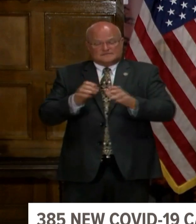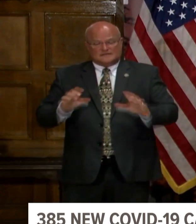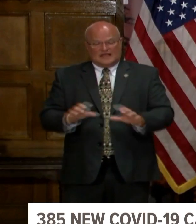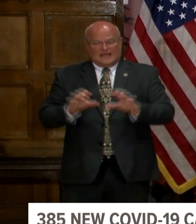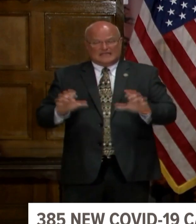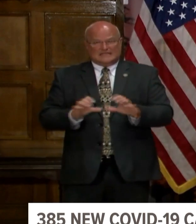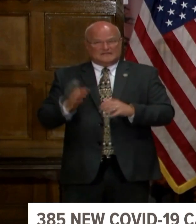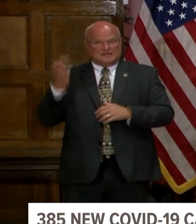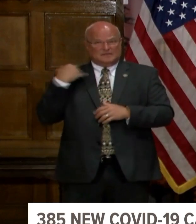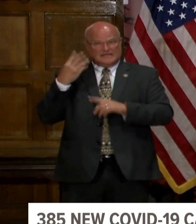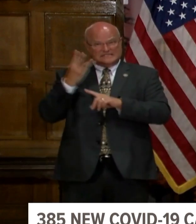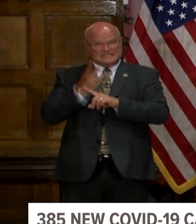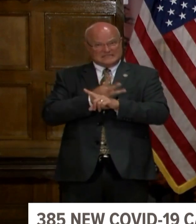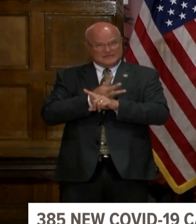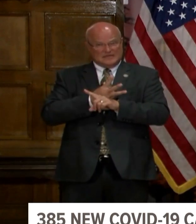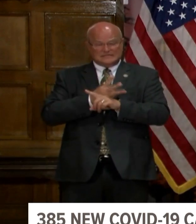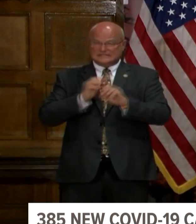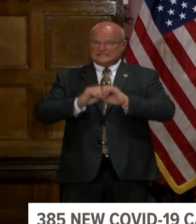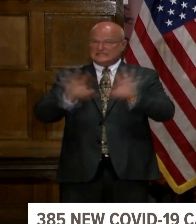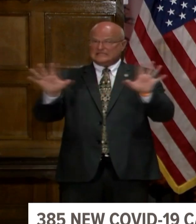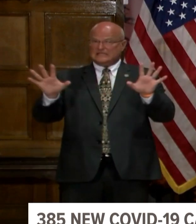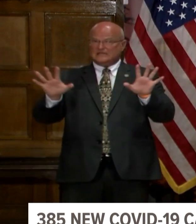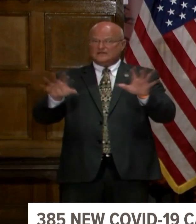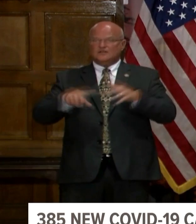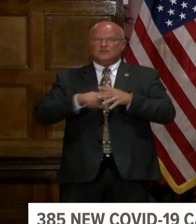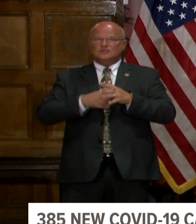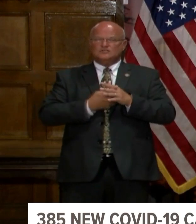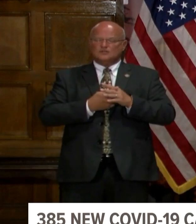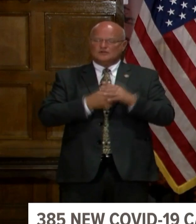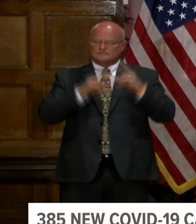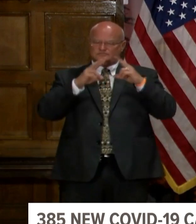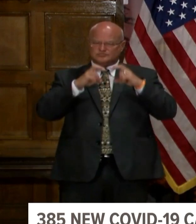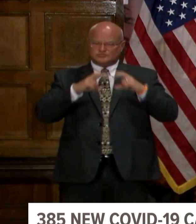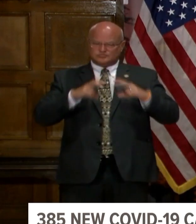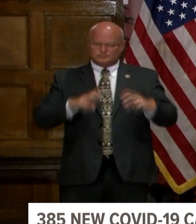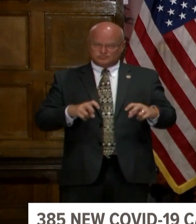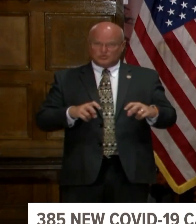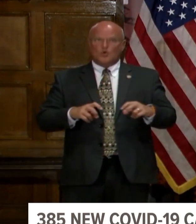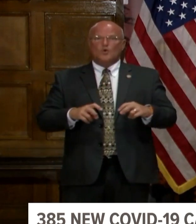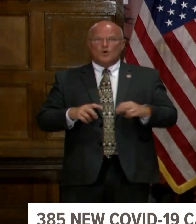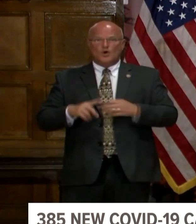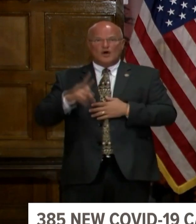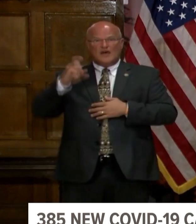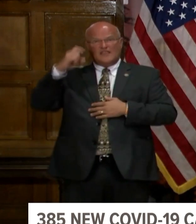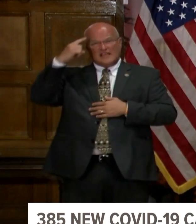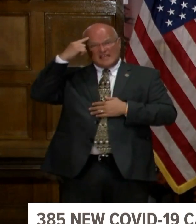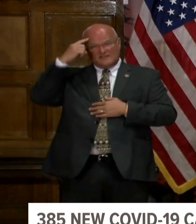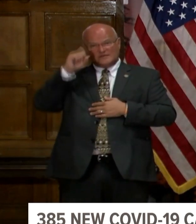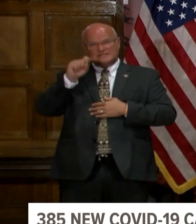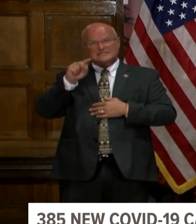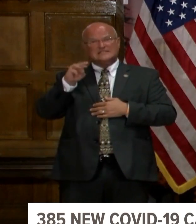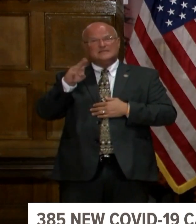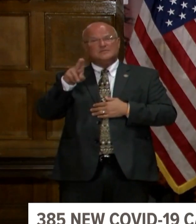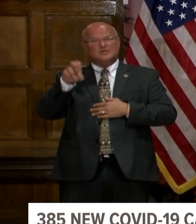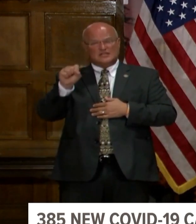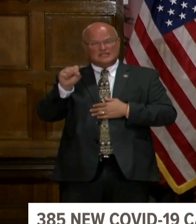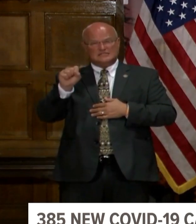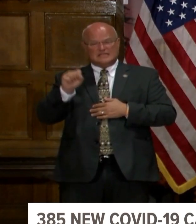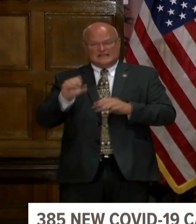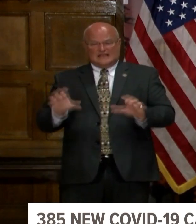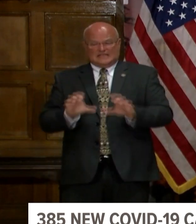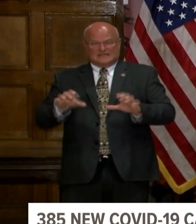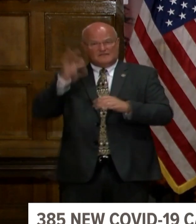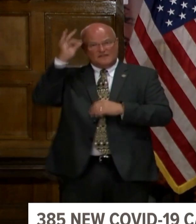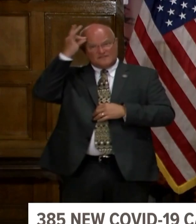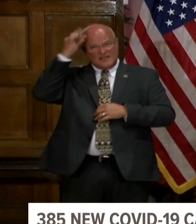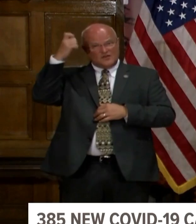activity in the last 6 months, and it's very clear when you start clicking into the data, are one, just the government stimulus, the activity from the